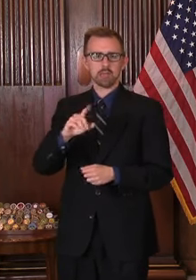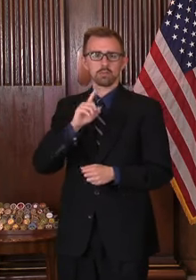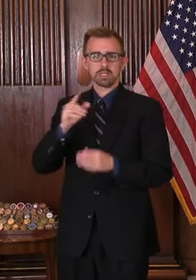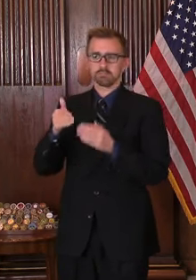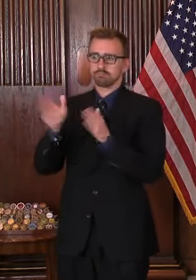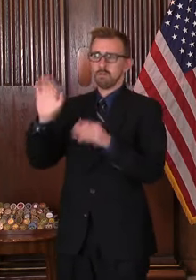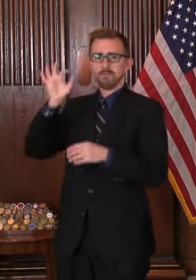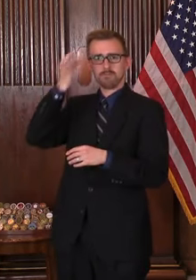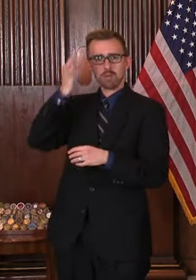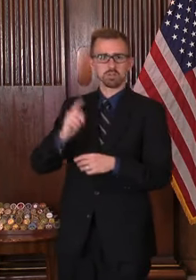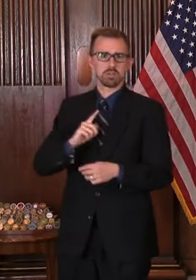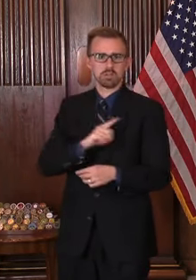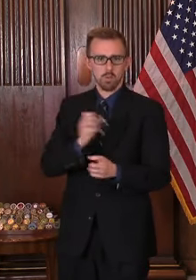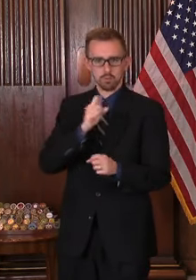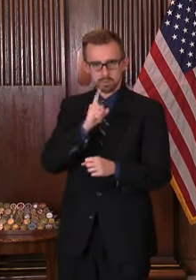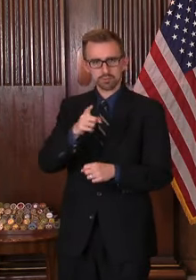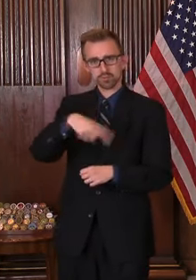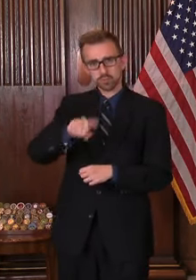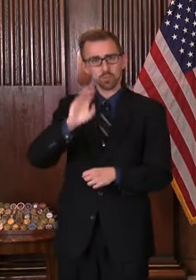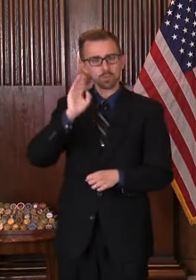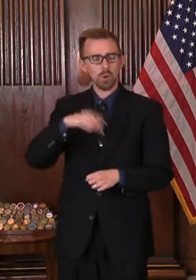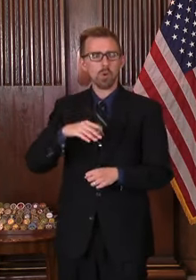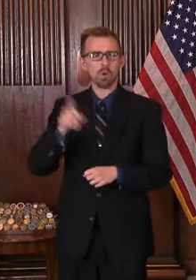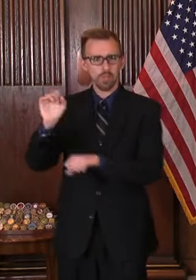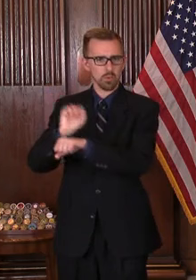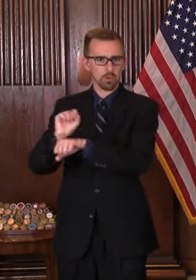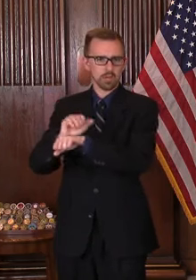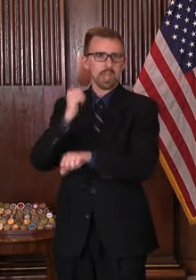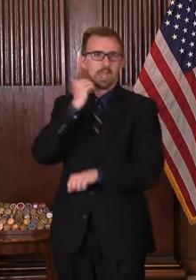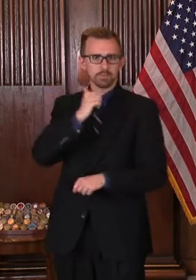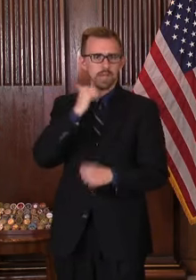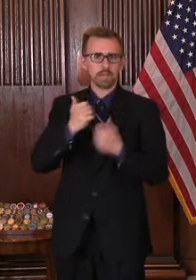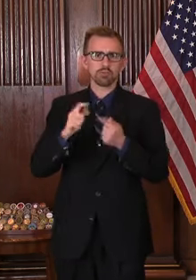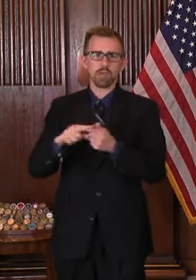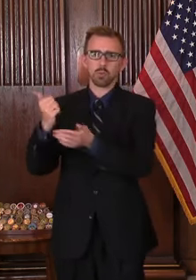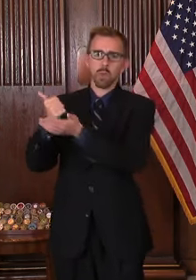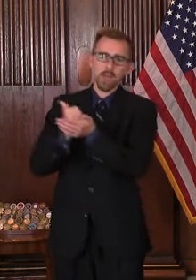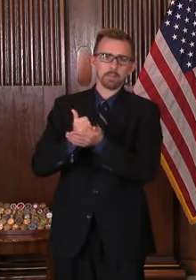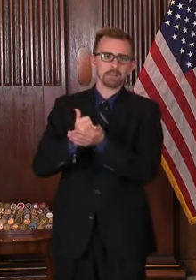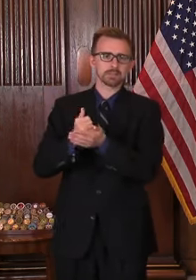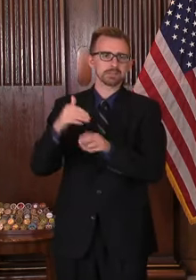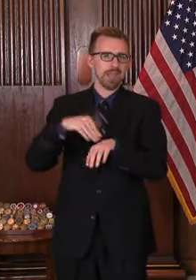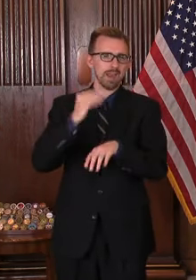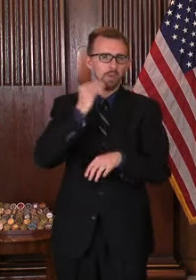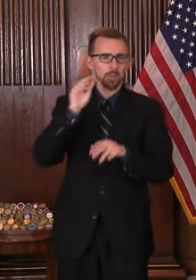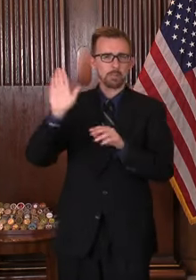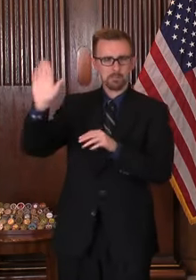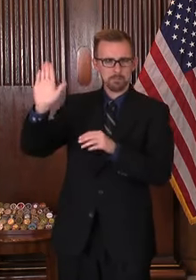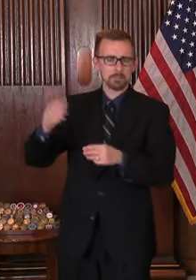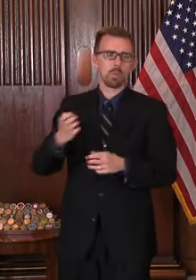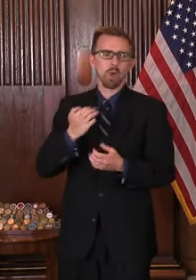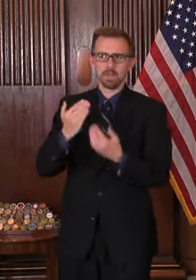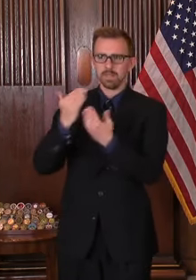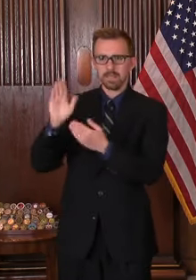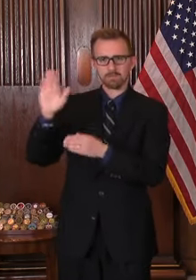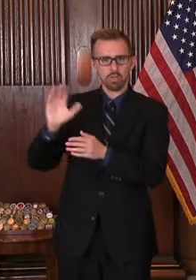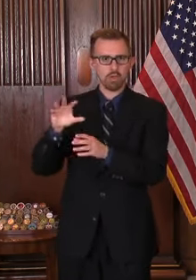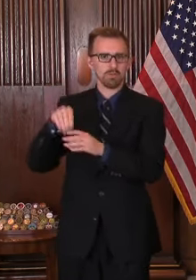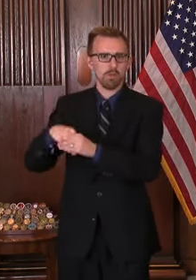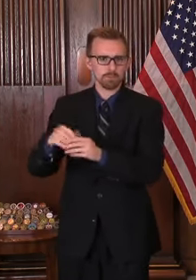federal delegation. I just want to make sure people know that they're working up there every day to try to help us here back home, and I want to thank them for their part of what they're